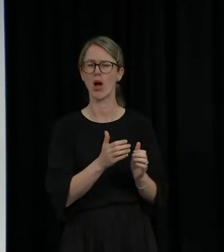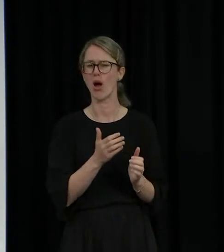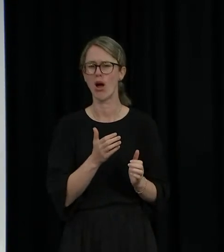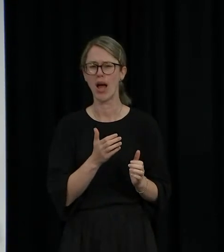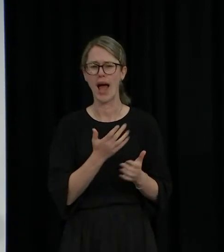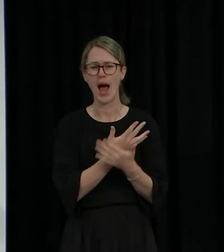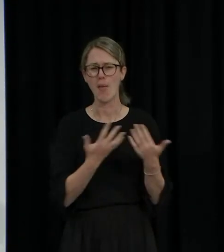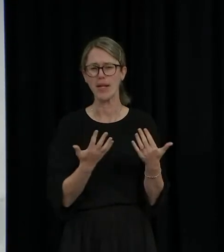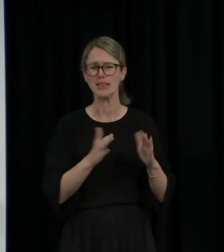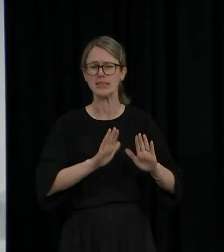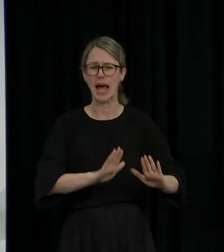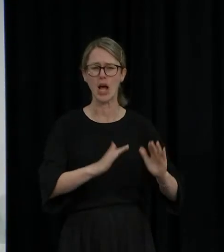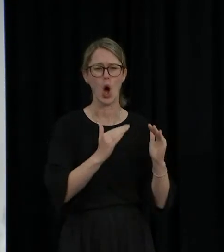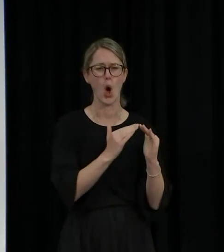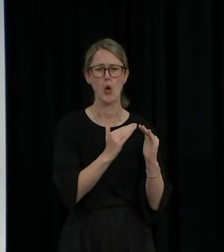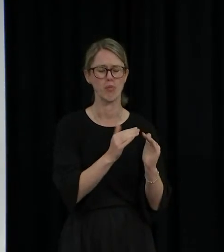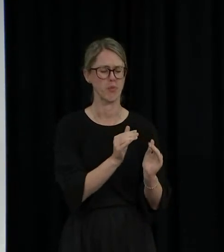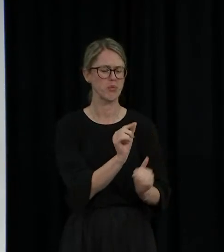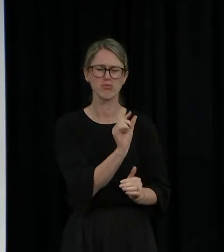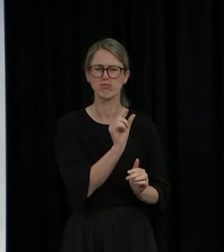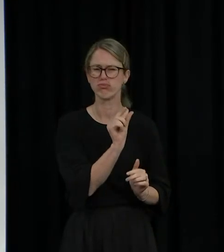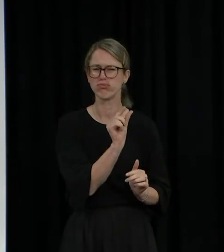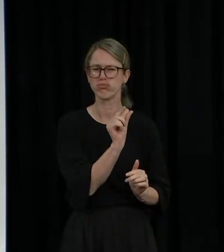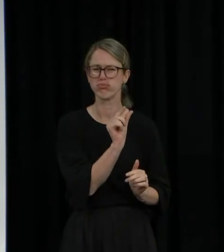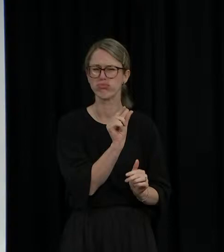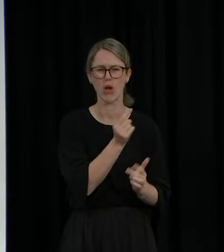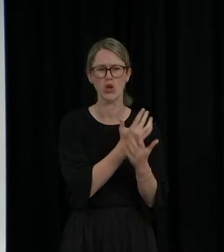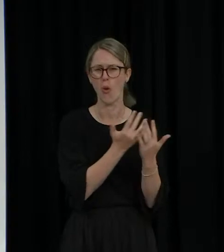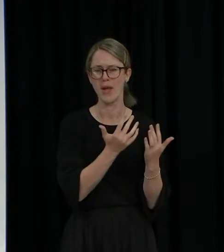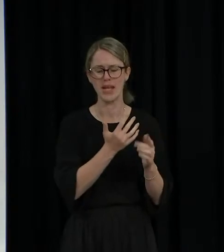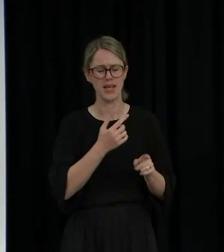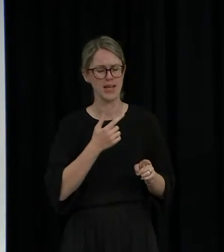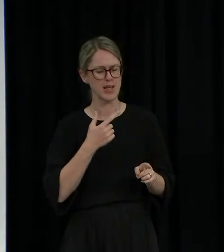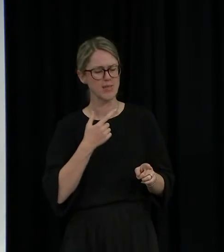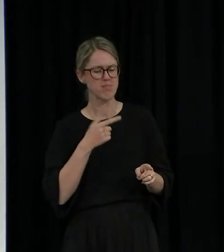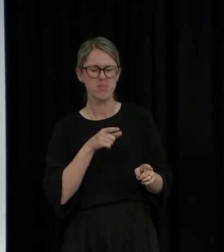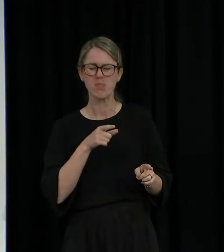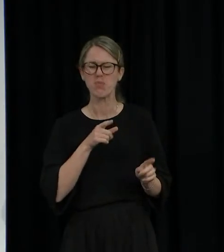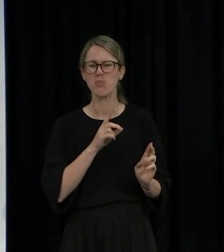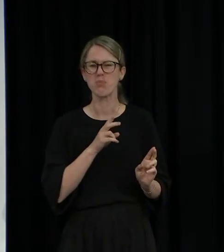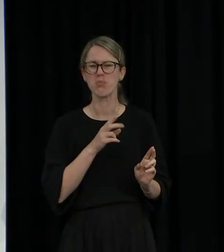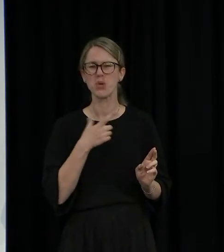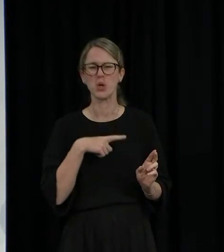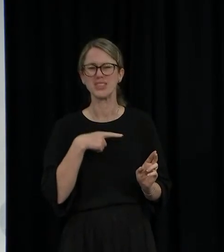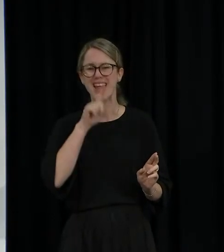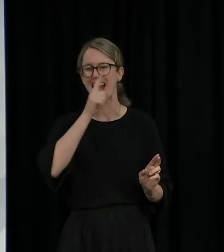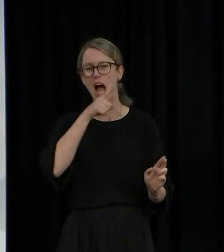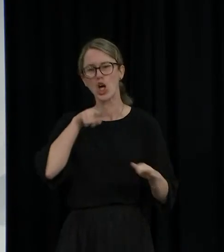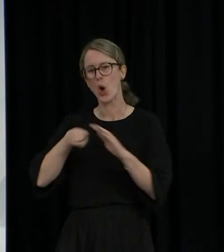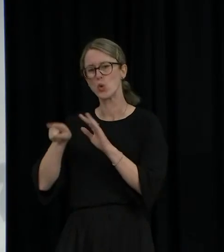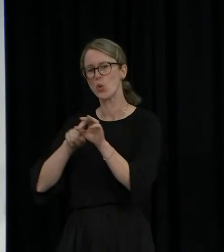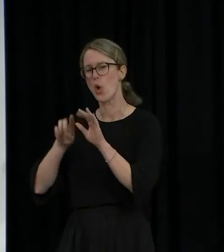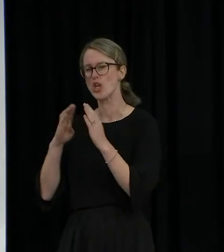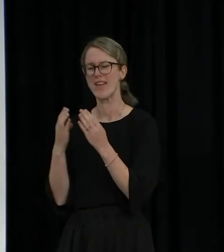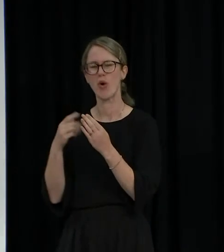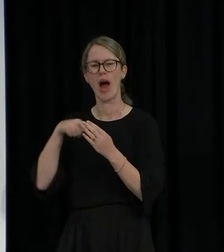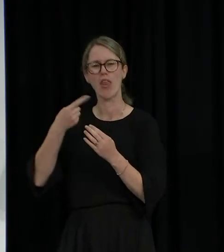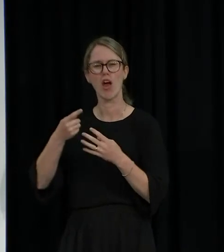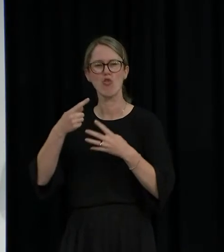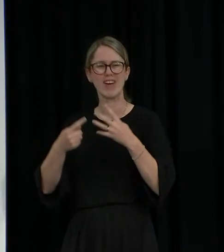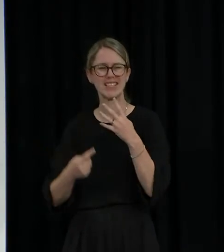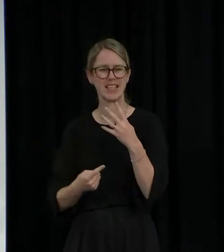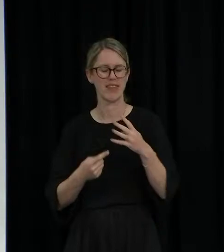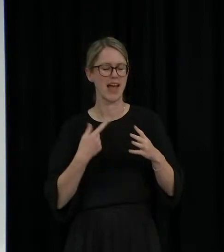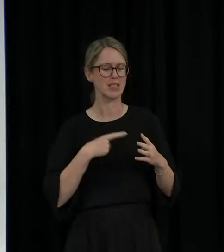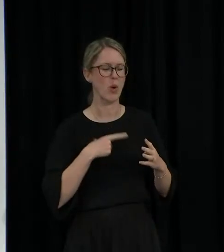number of exemptions that are given for people, and usually it's because there are some other factors that have to be taken into account in order